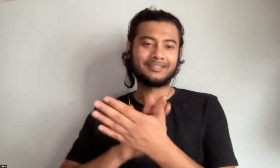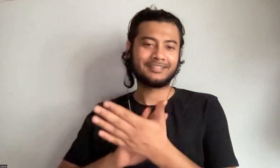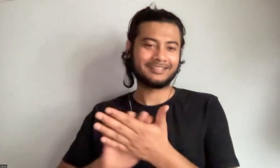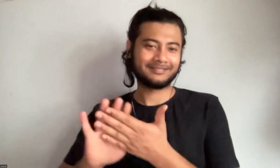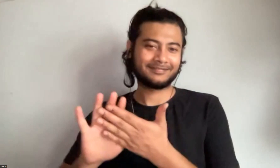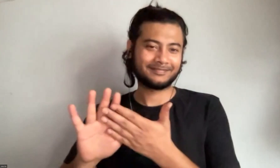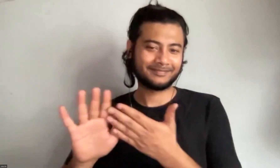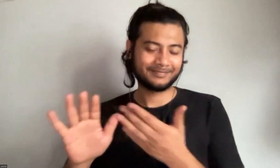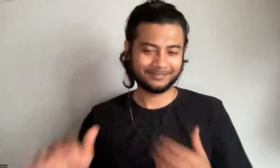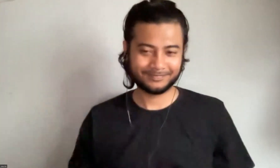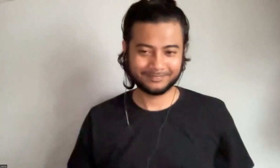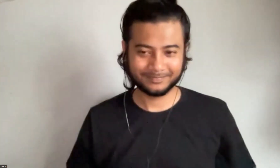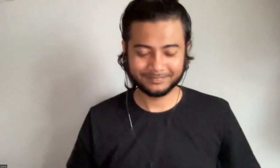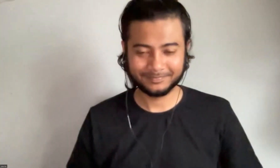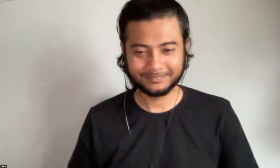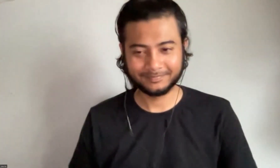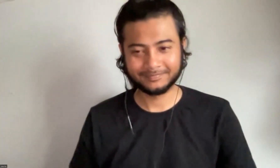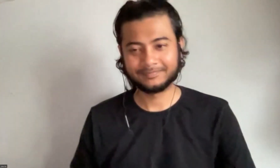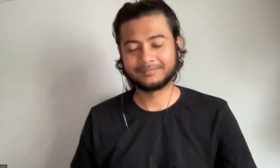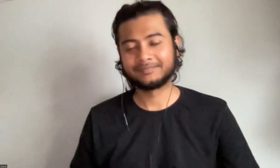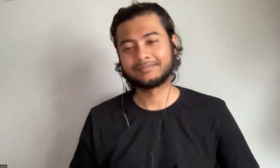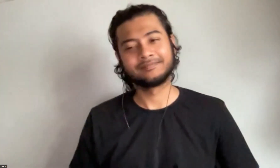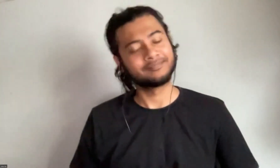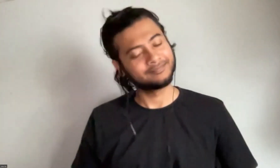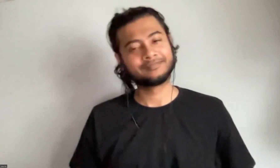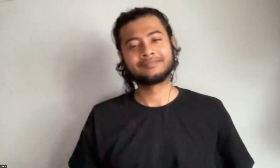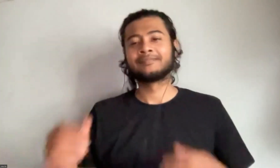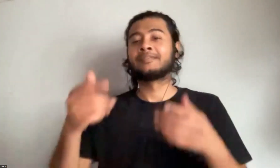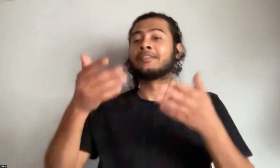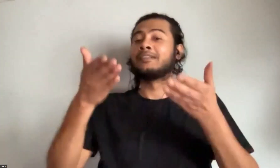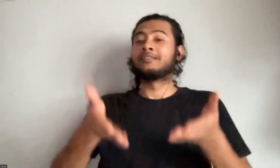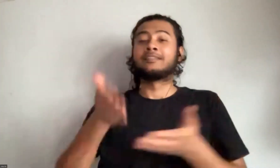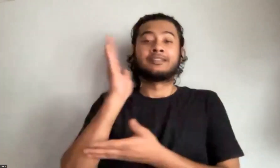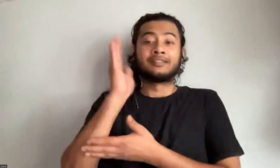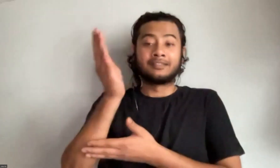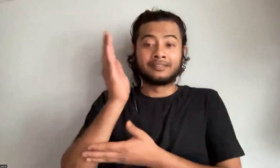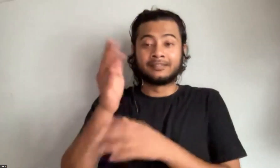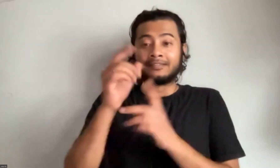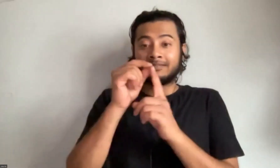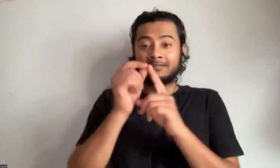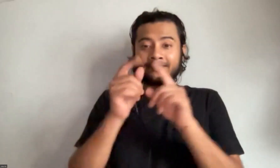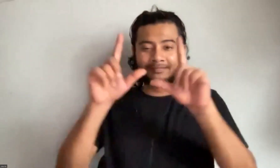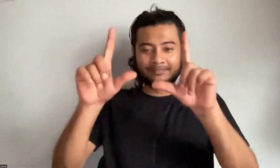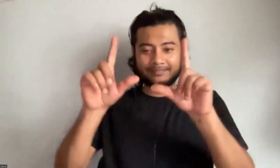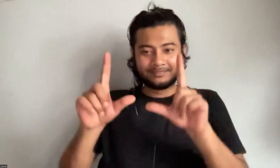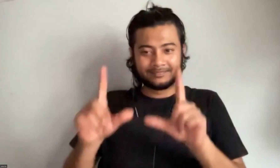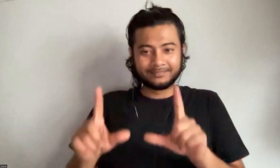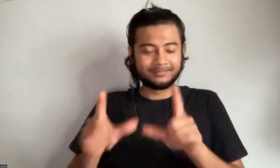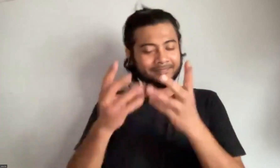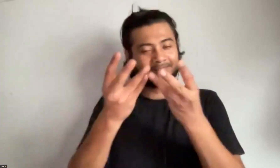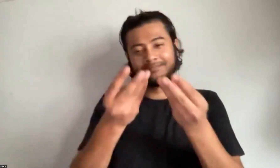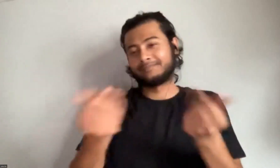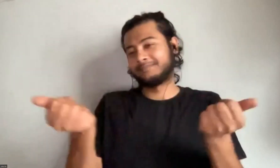So that brings us to the end of our presentation today. Our day, Bhakti Vriksha class, week